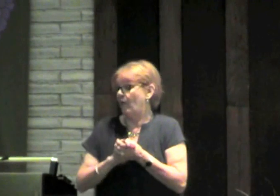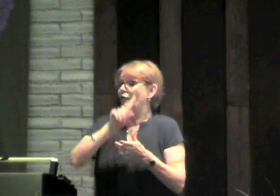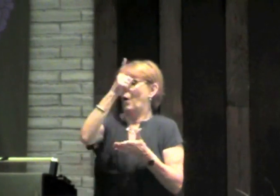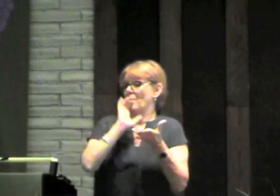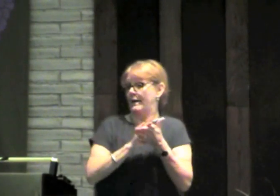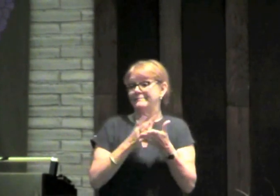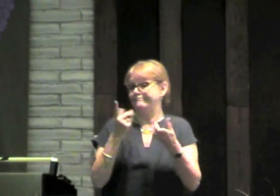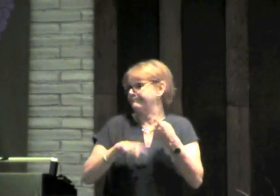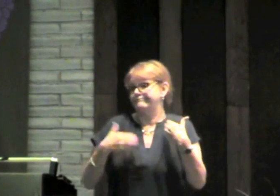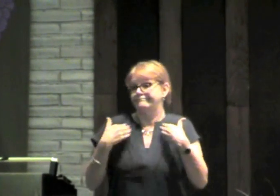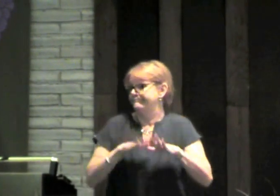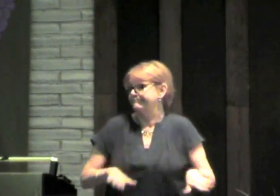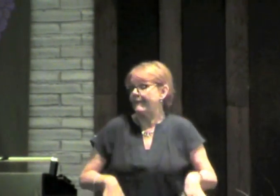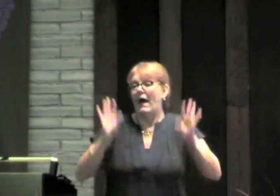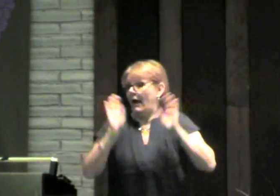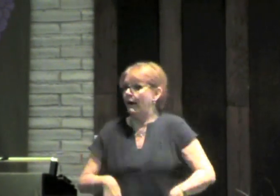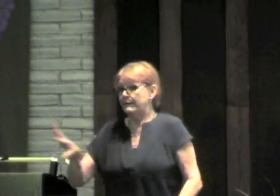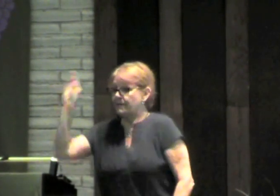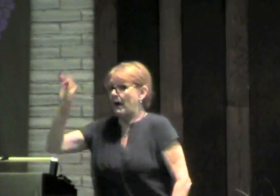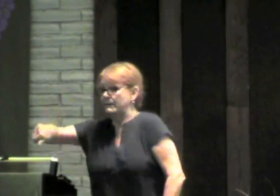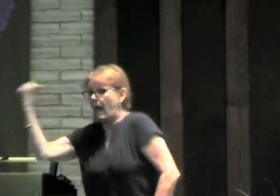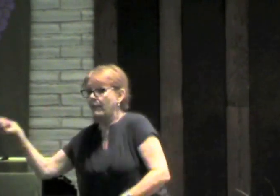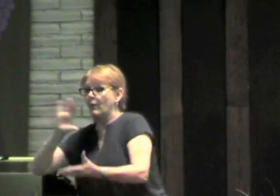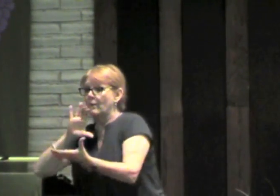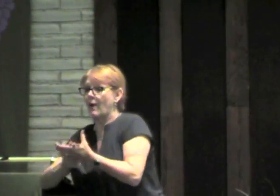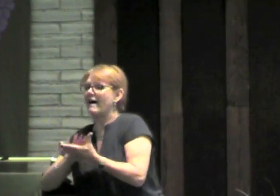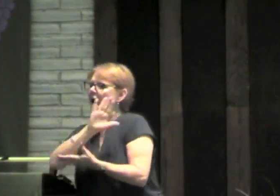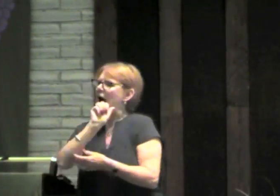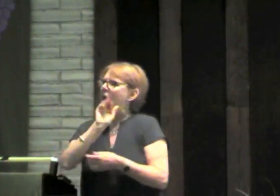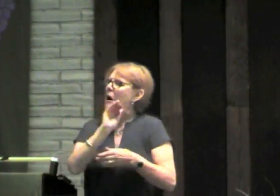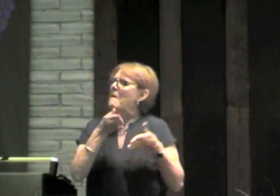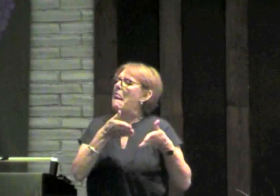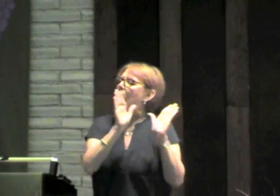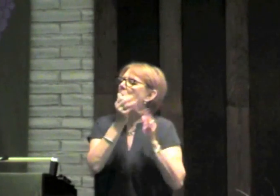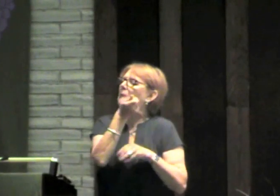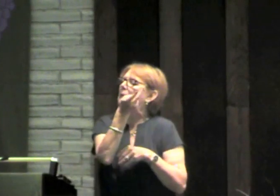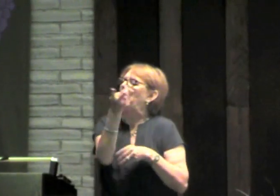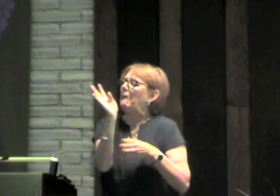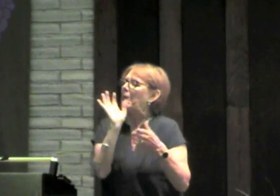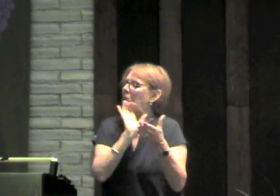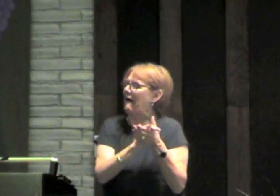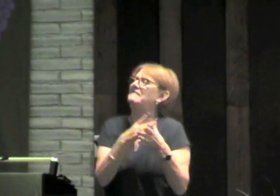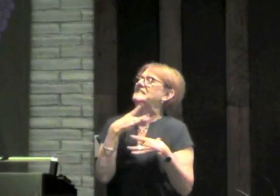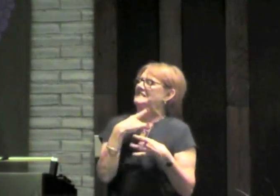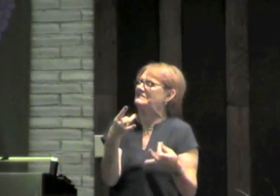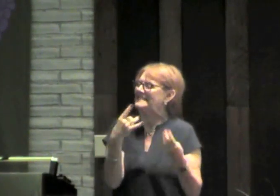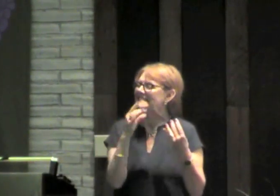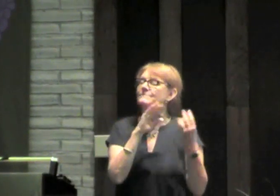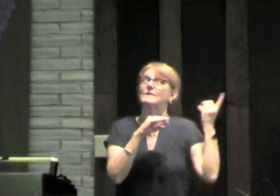2 wives. His first wife was unable to have children, so he found another wife. That's the Arab way. They allow